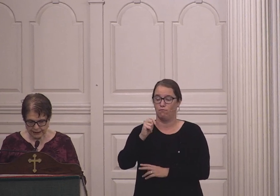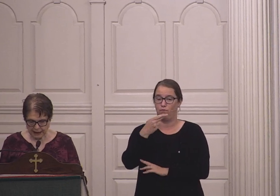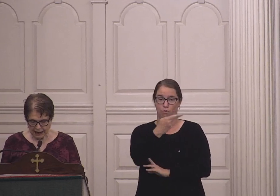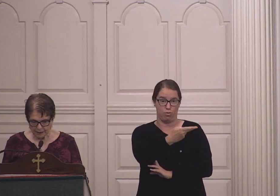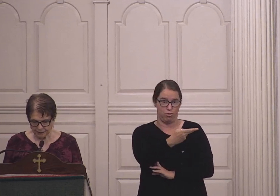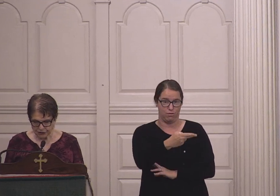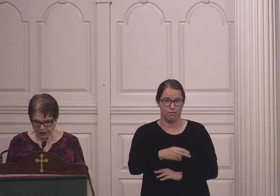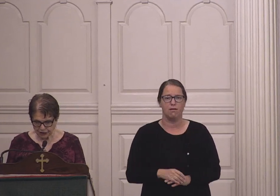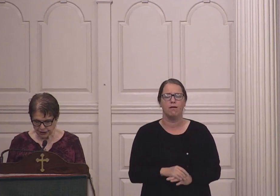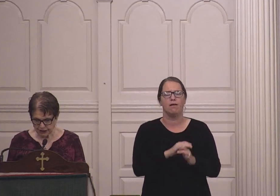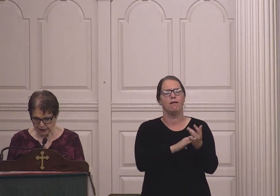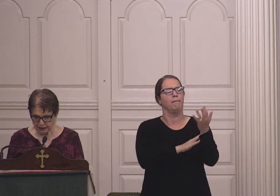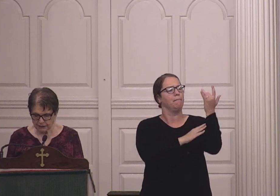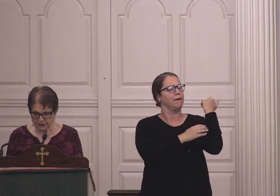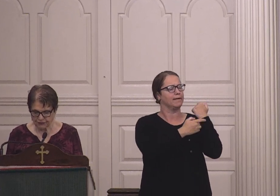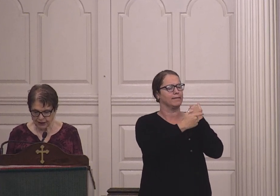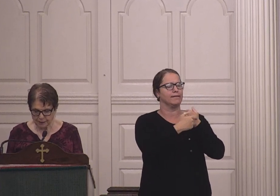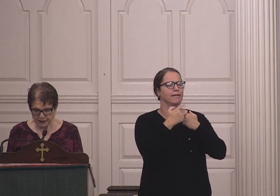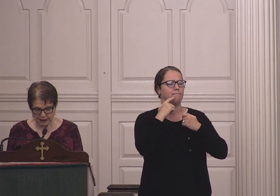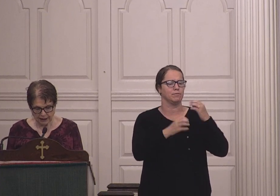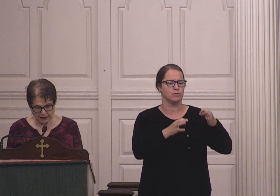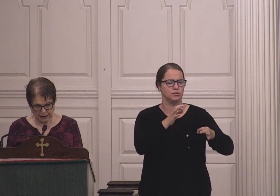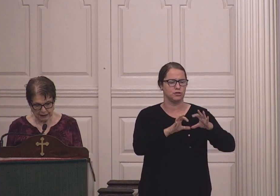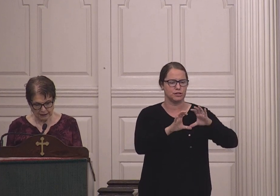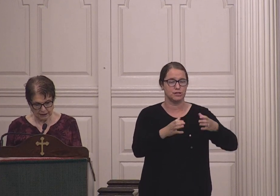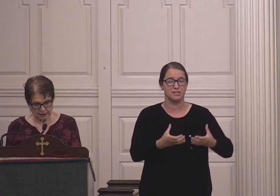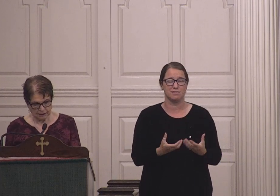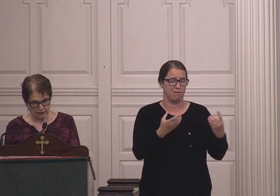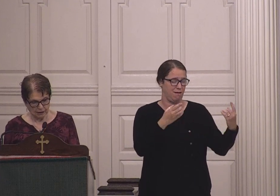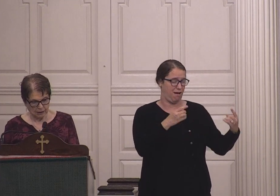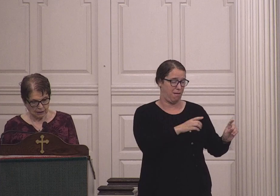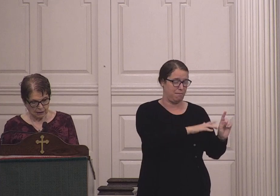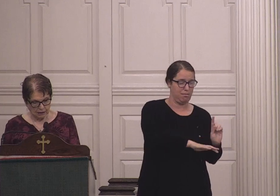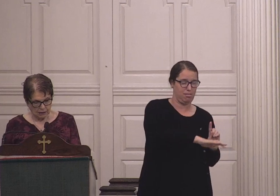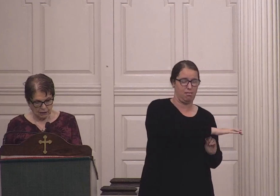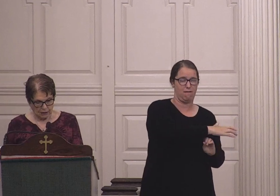Once in the time of the judges, there was a famine in the land.